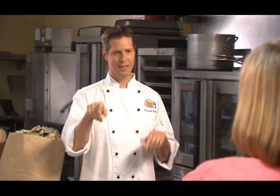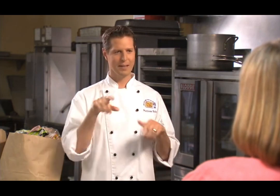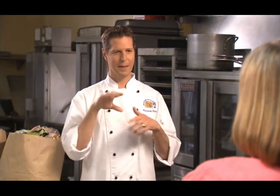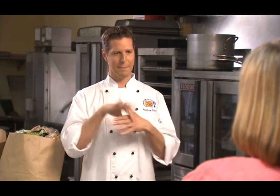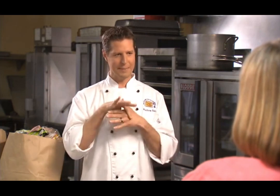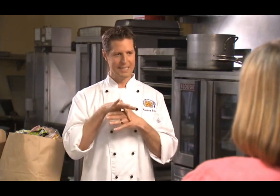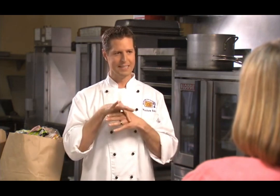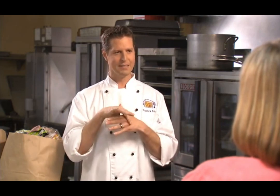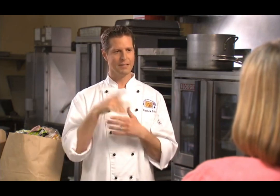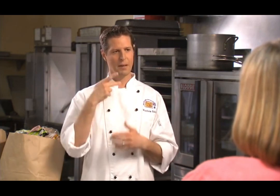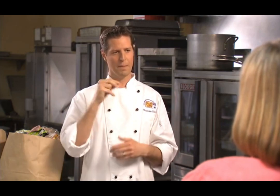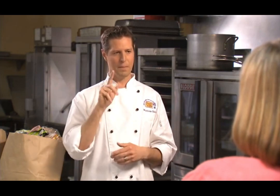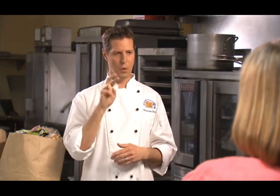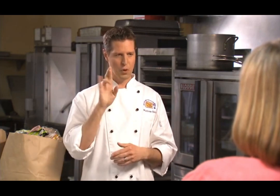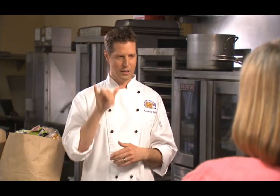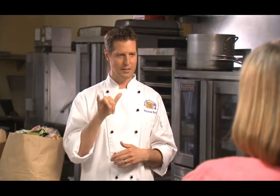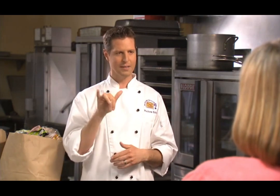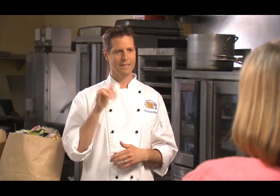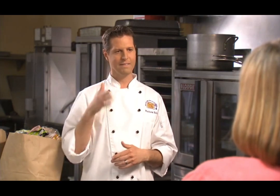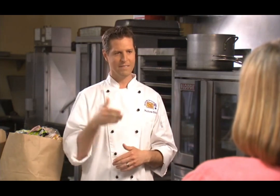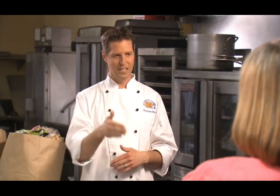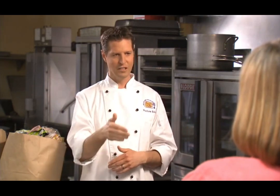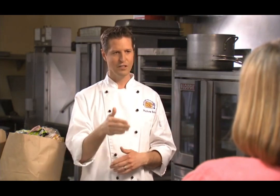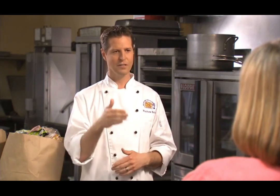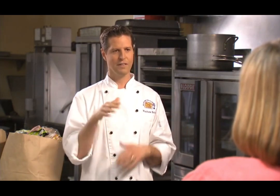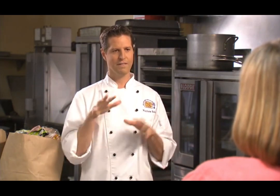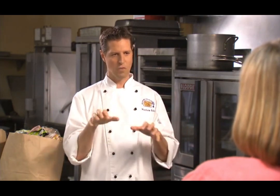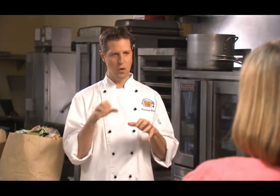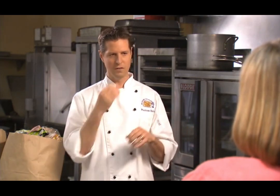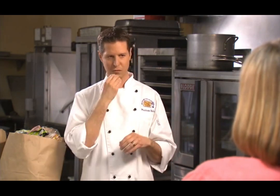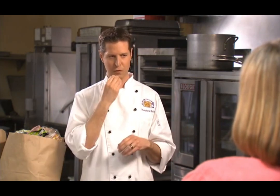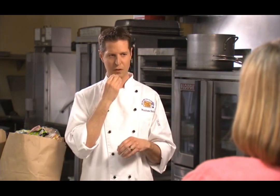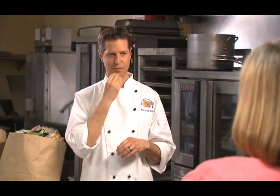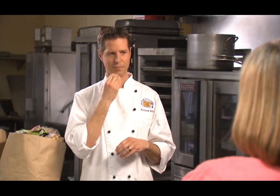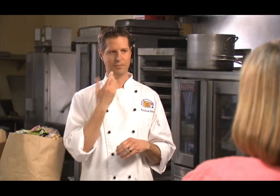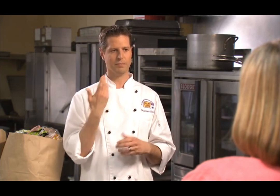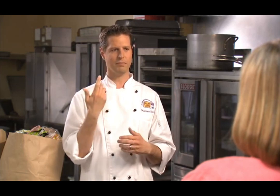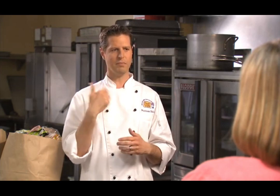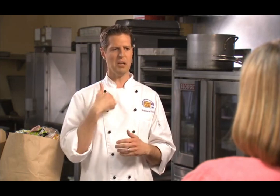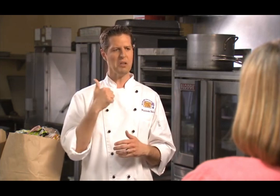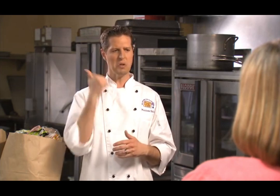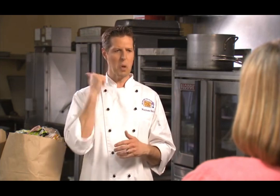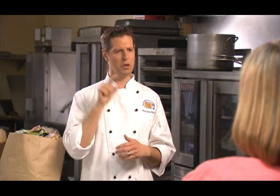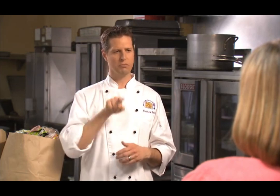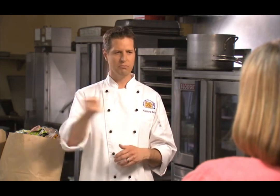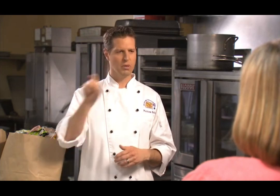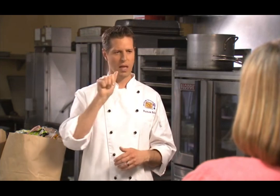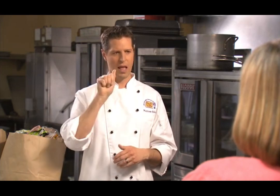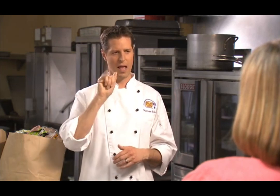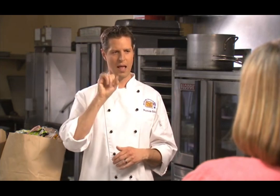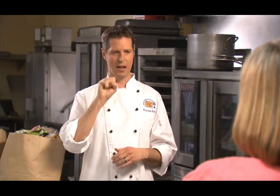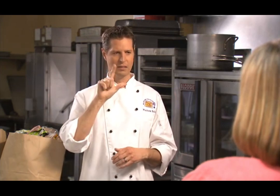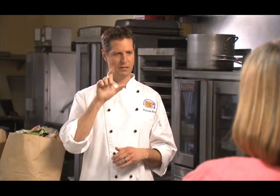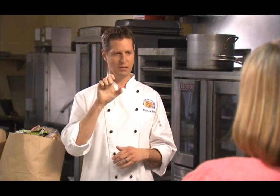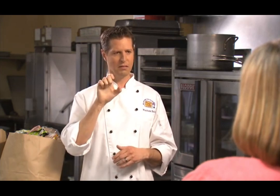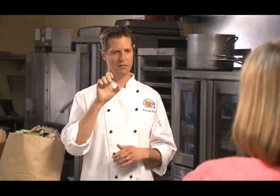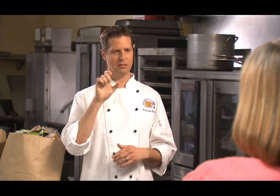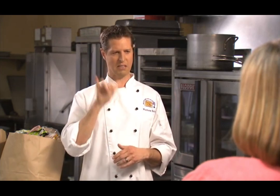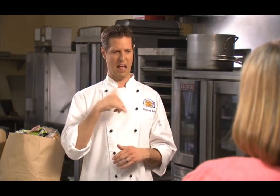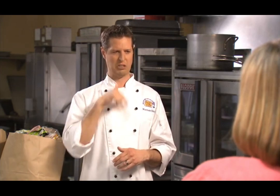and finally the meat, poultry, fish, and frozen food section. I don't bother with the aisles that have things I don't